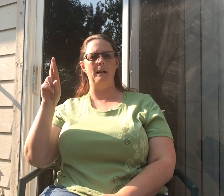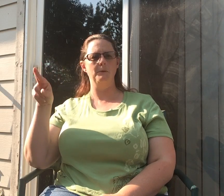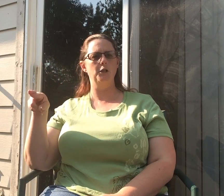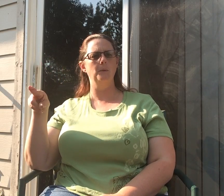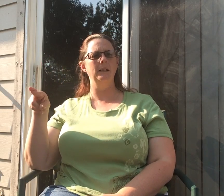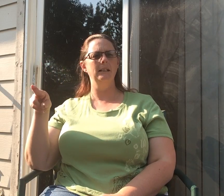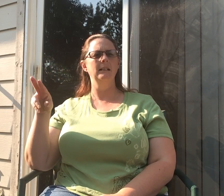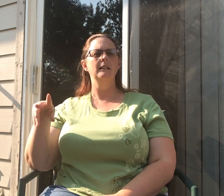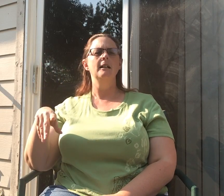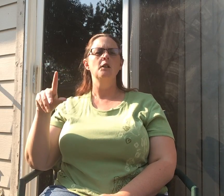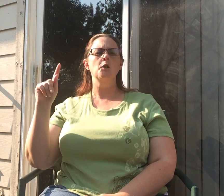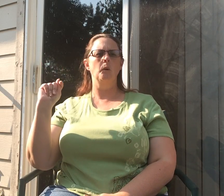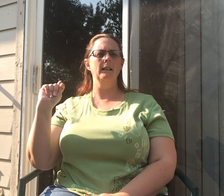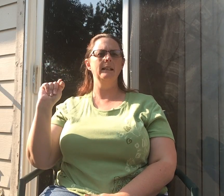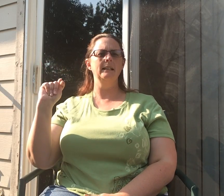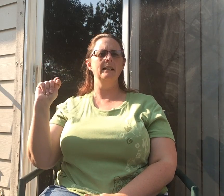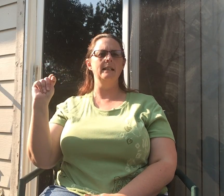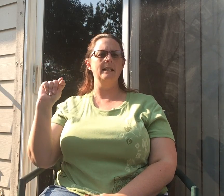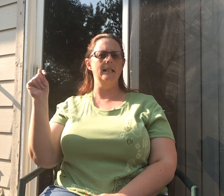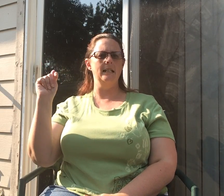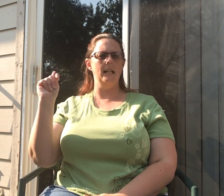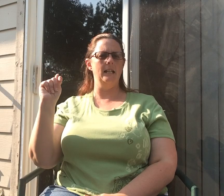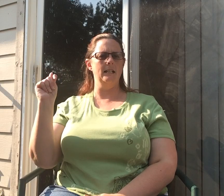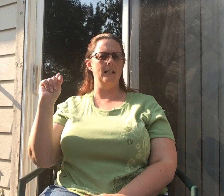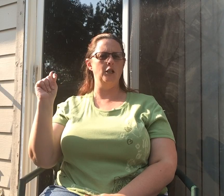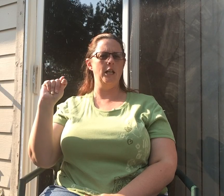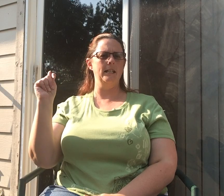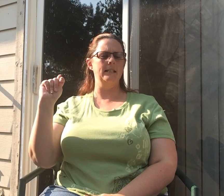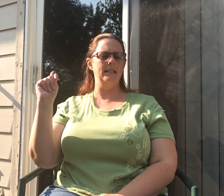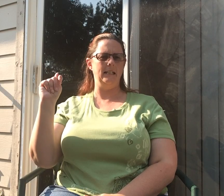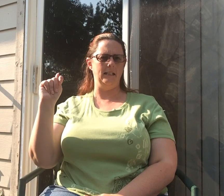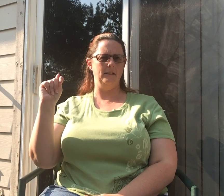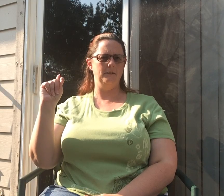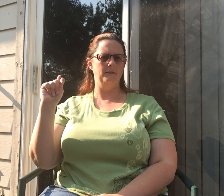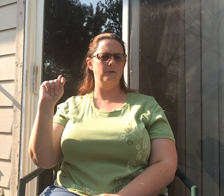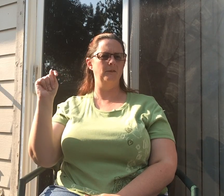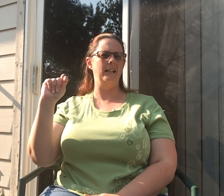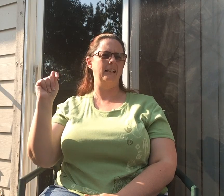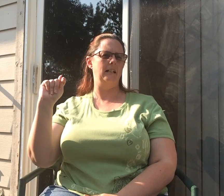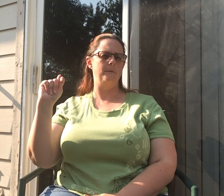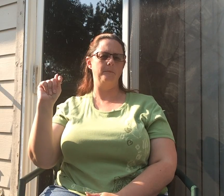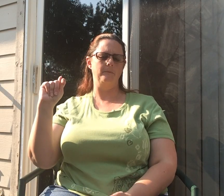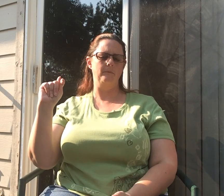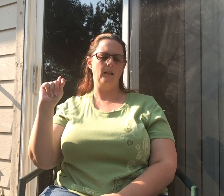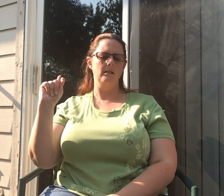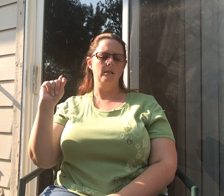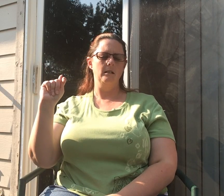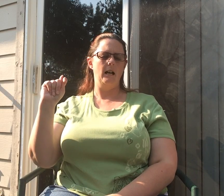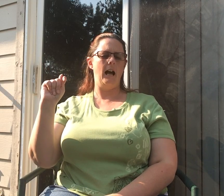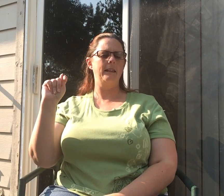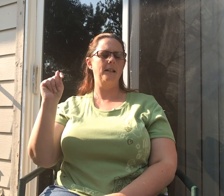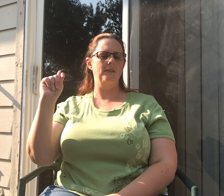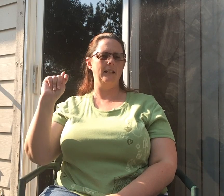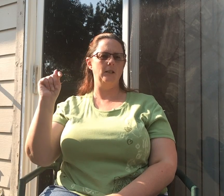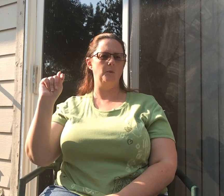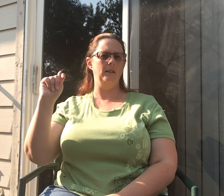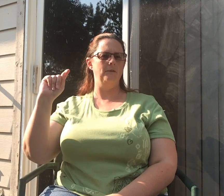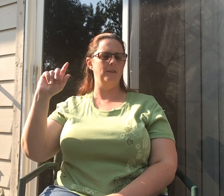bounce to it. Toilet is a shake in the T, like I think of it like the toilet